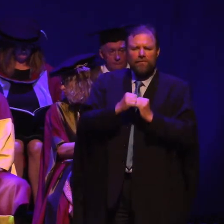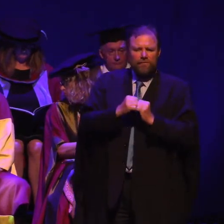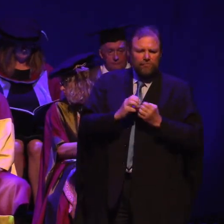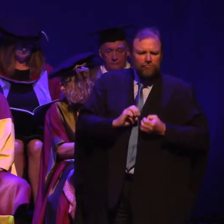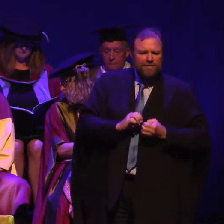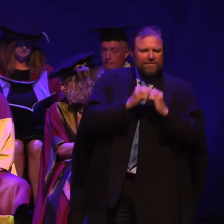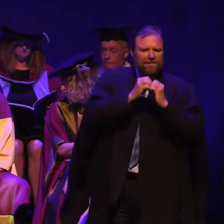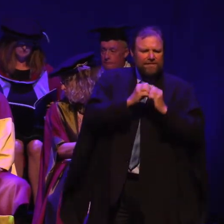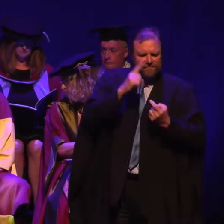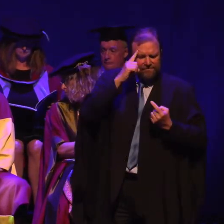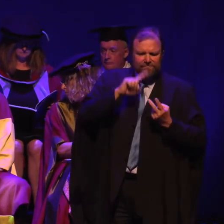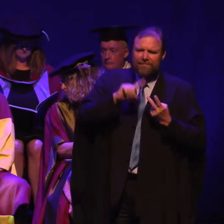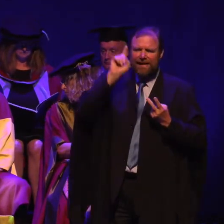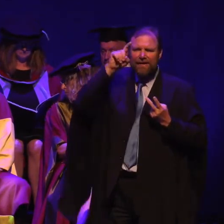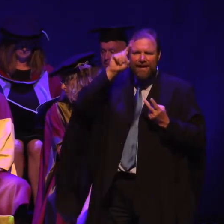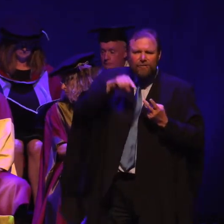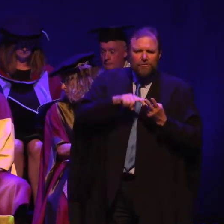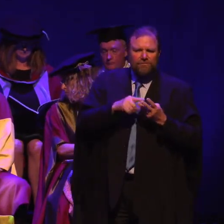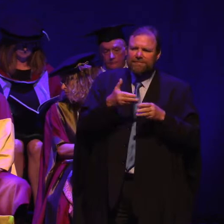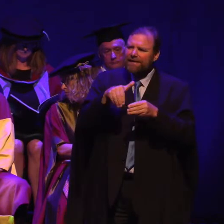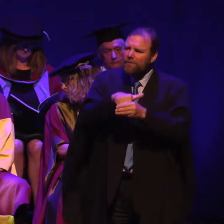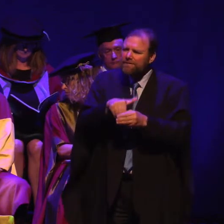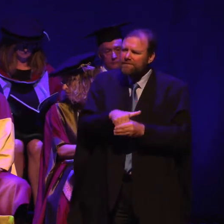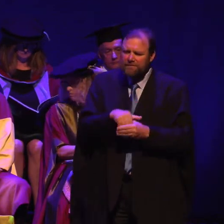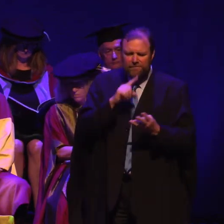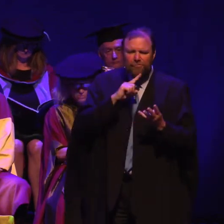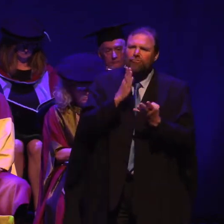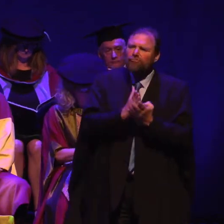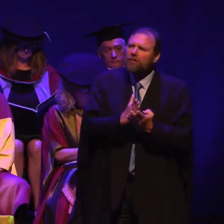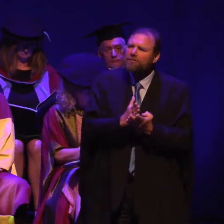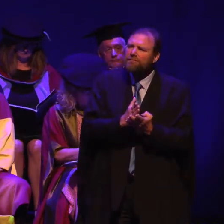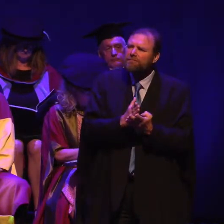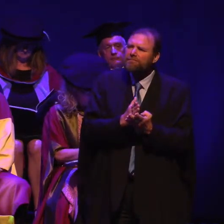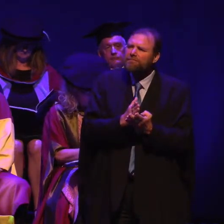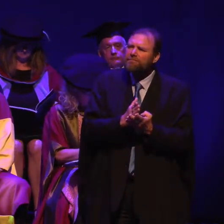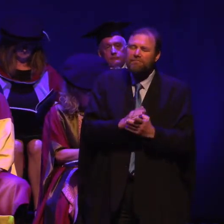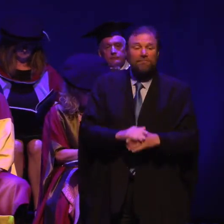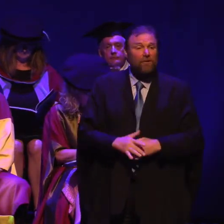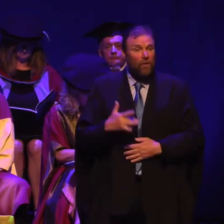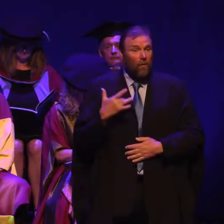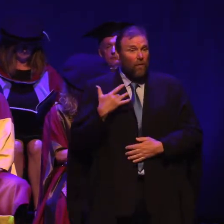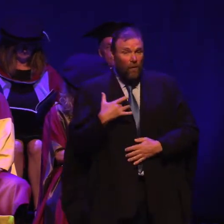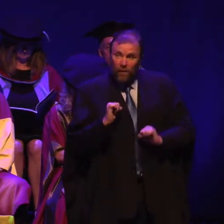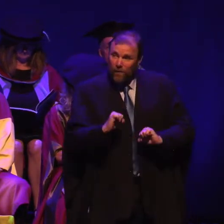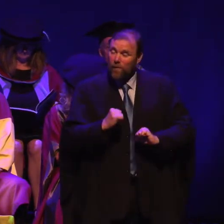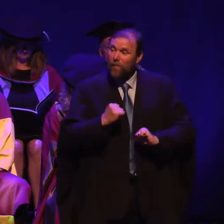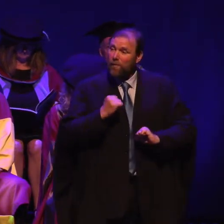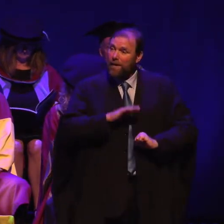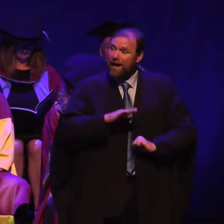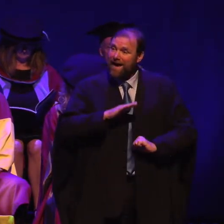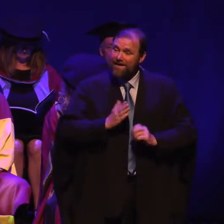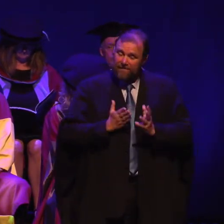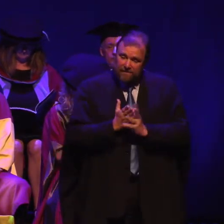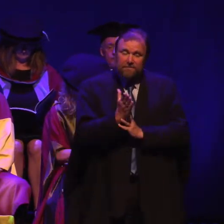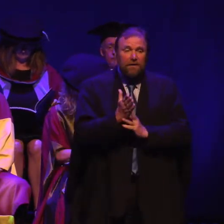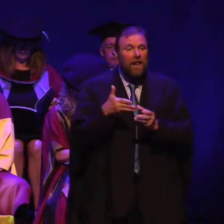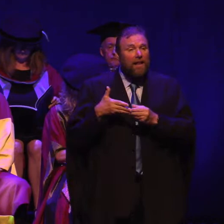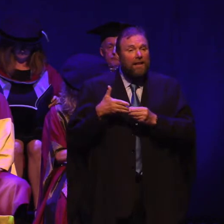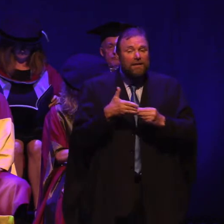innovation, inclusivity, and trust, and that you live our behaviours of